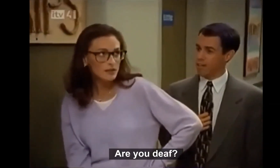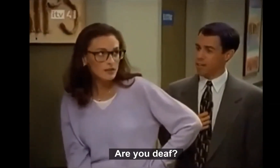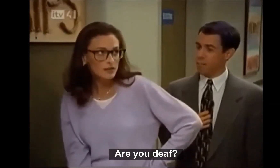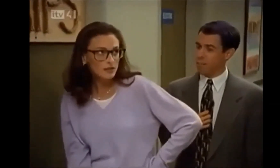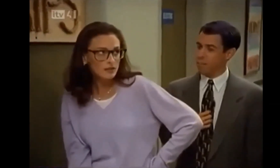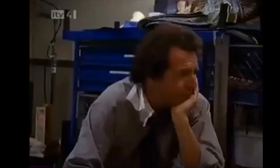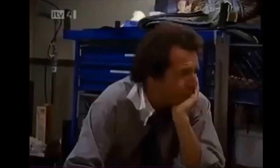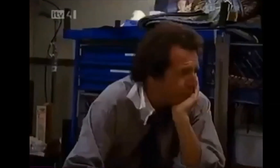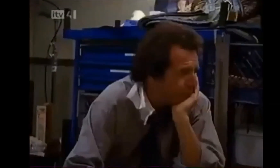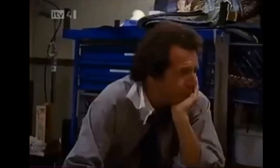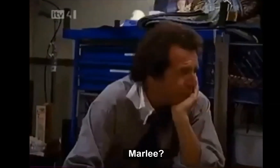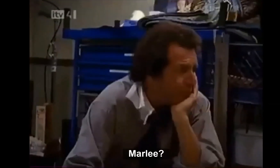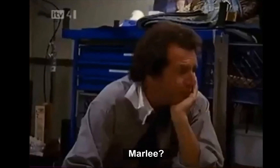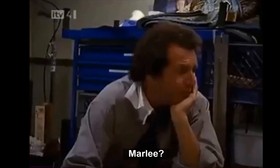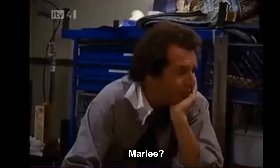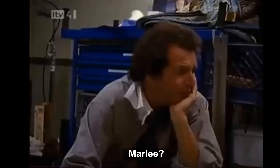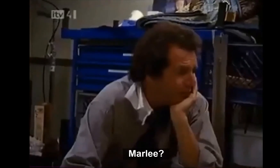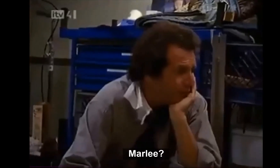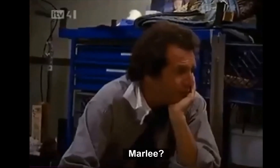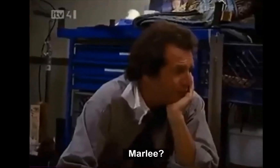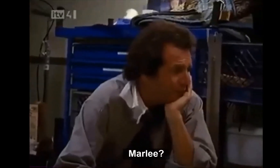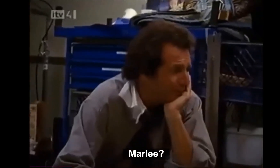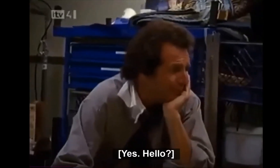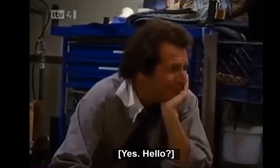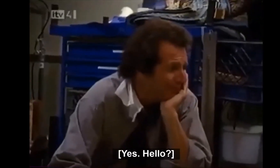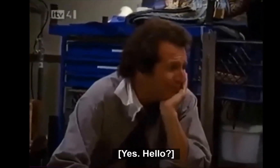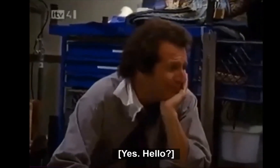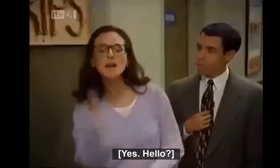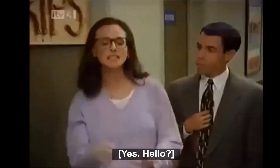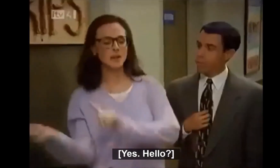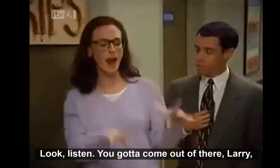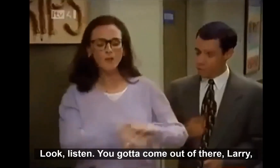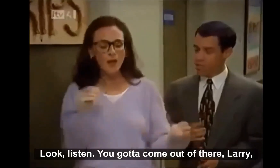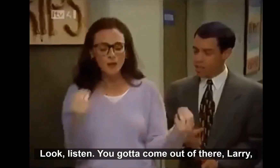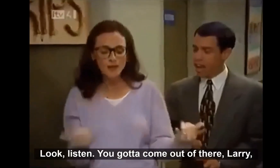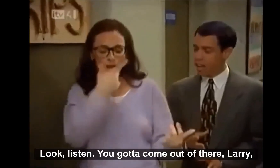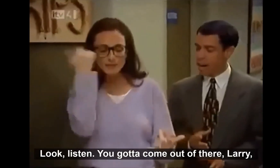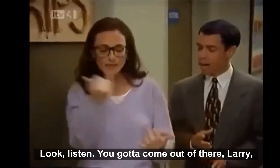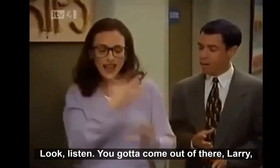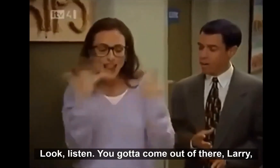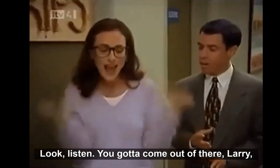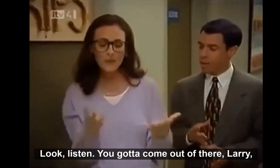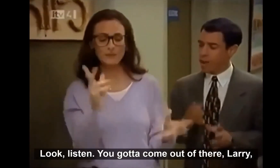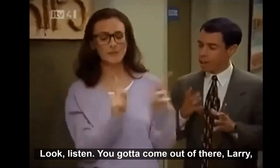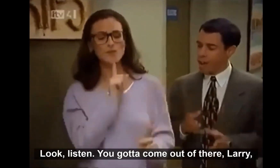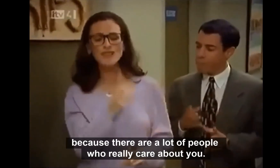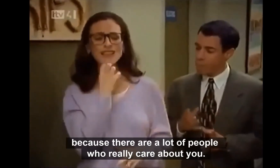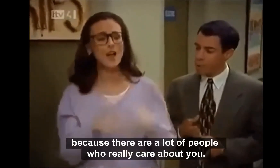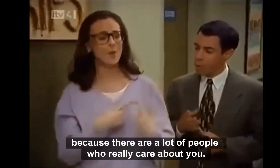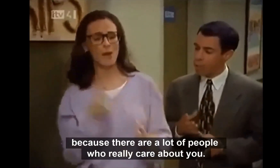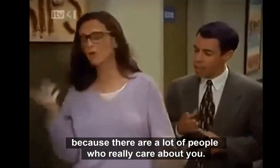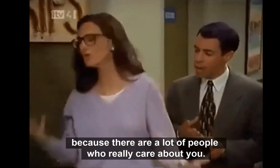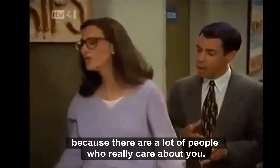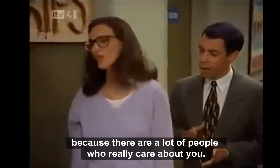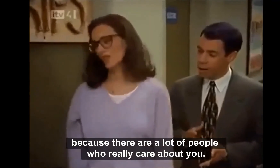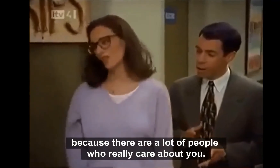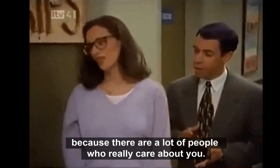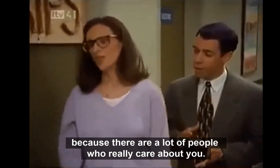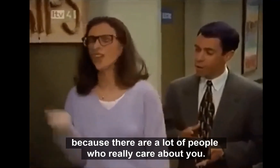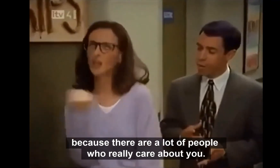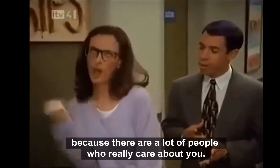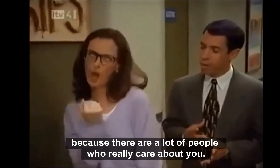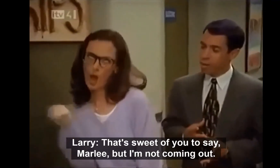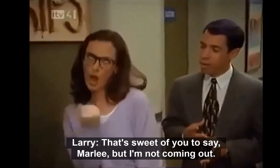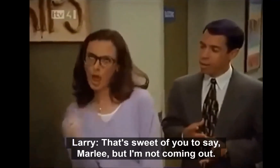Are you deaf or something? Marley? Yes, hello. Listen, you gotta come out of there, Larry, because there are a lot of people who really care about